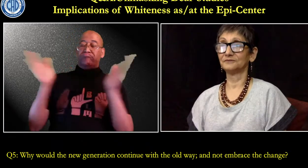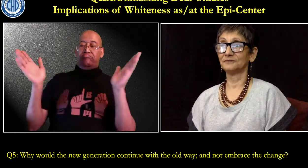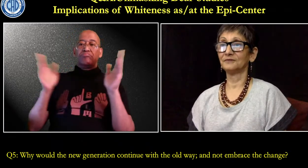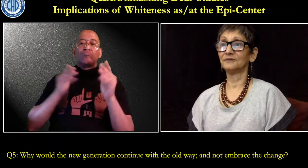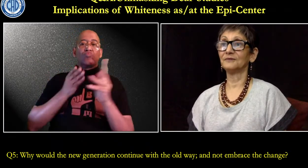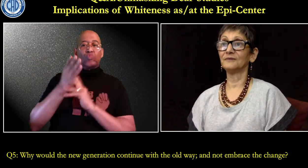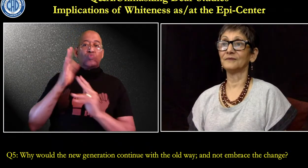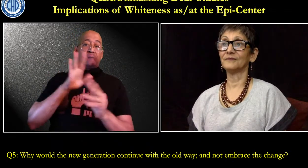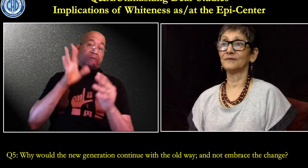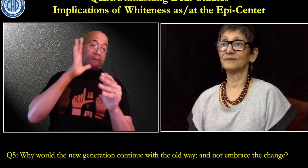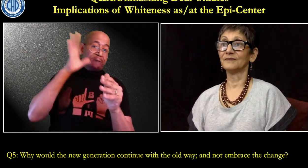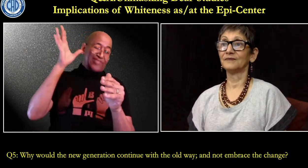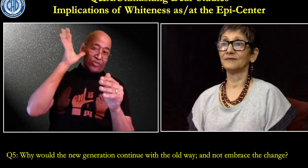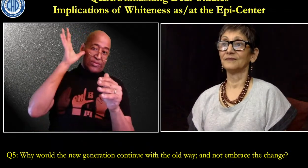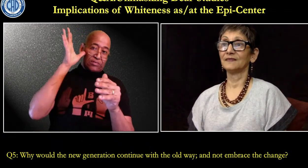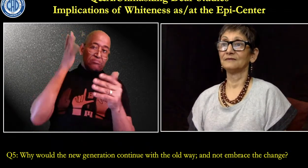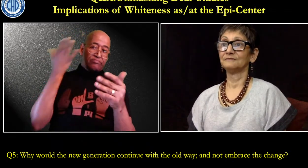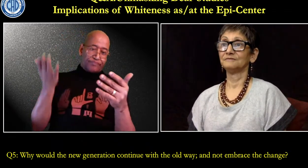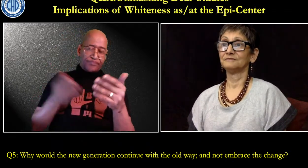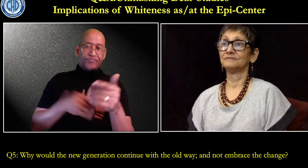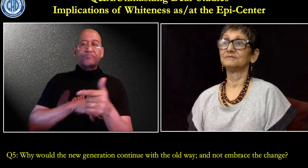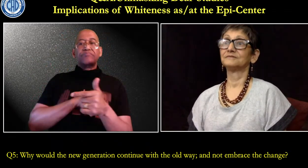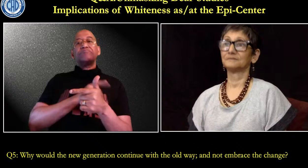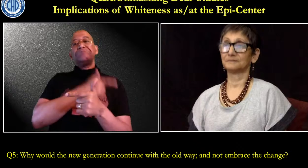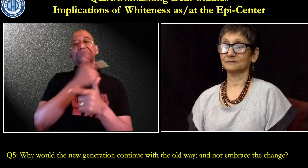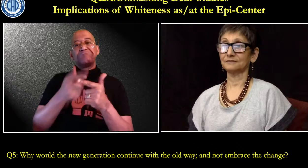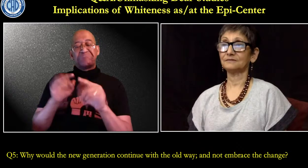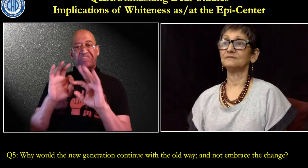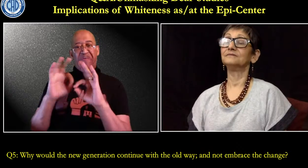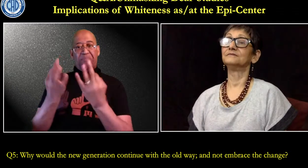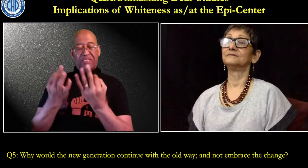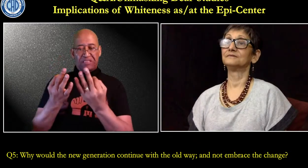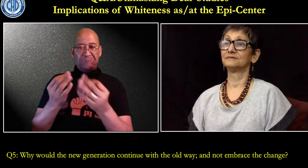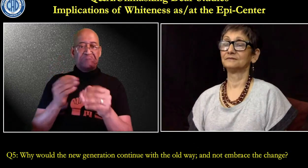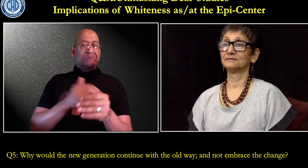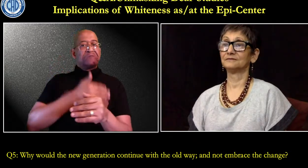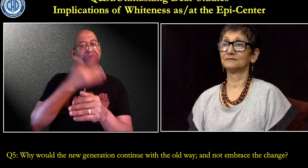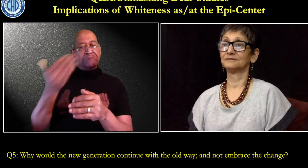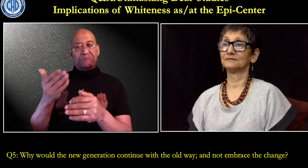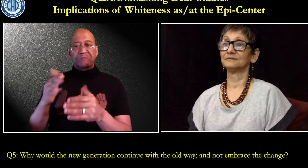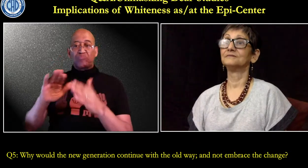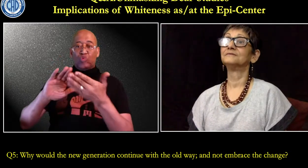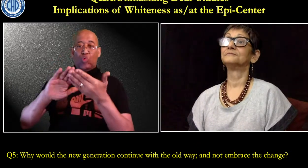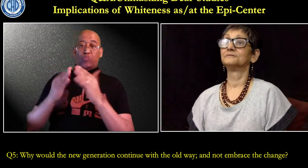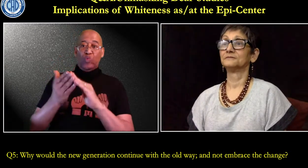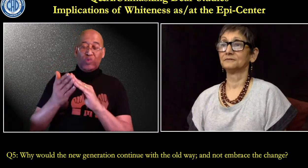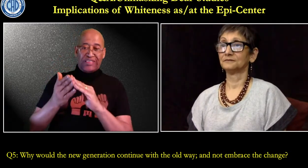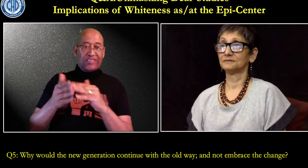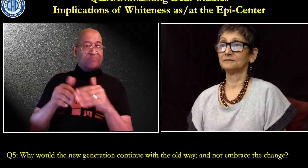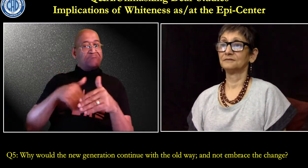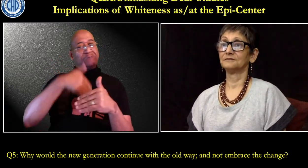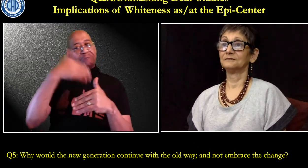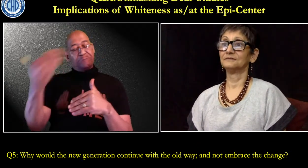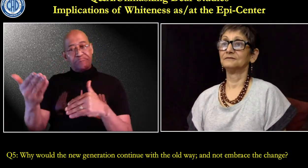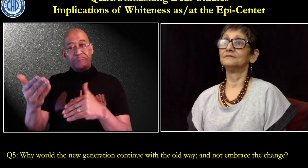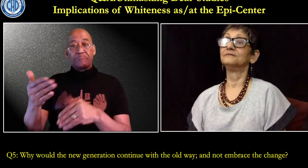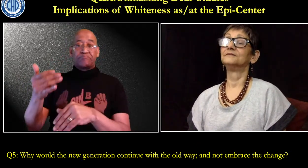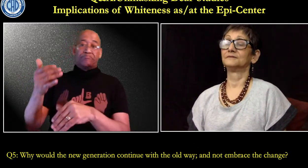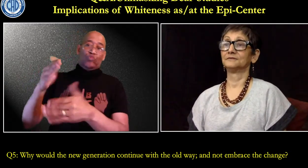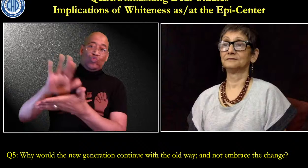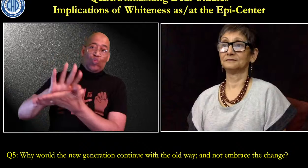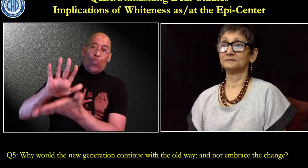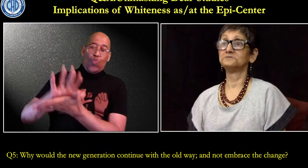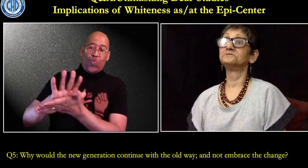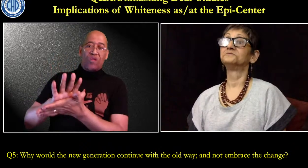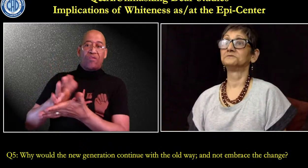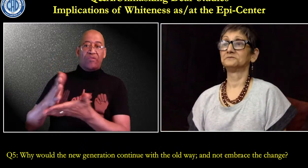But then they're exposed to the general world and their parents, of course, family members, the community,